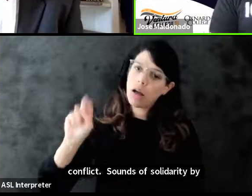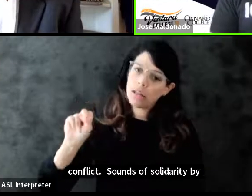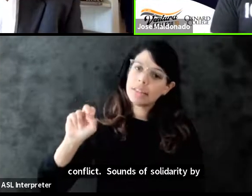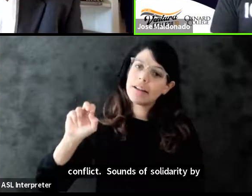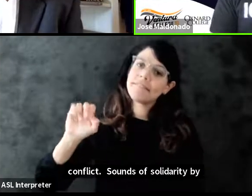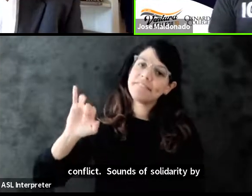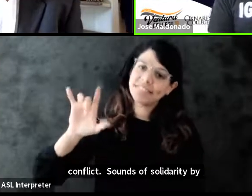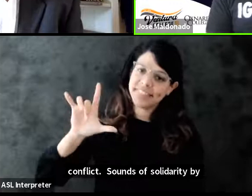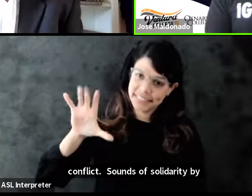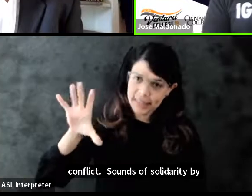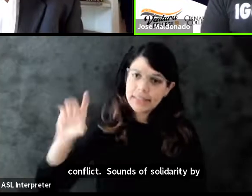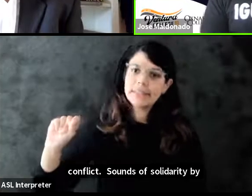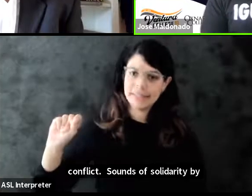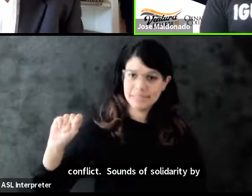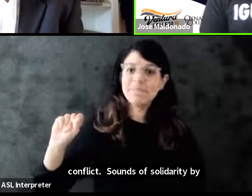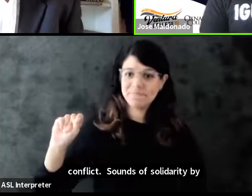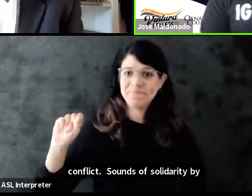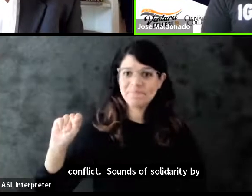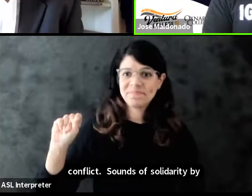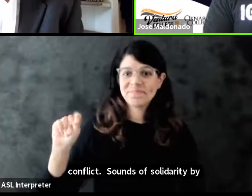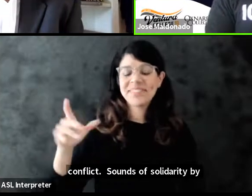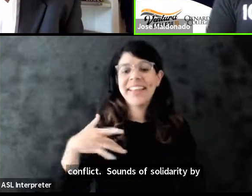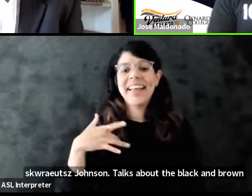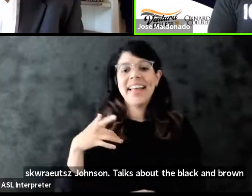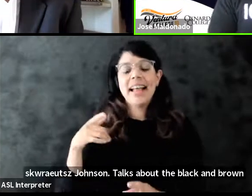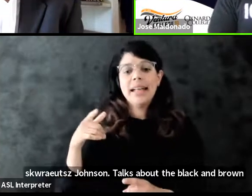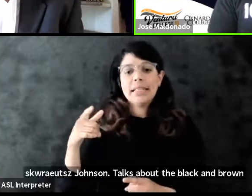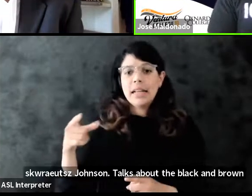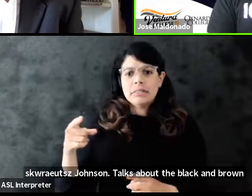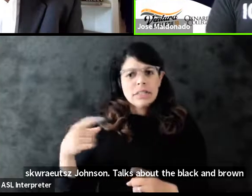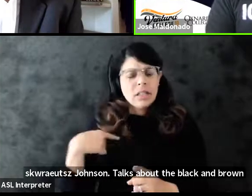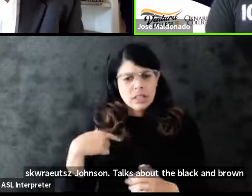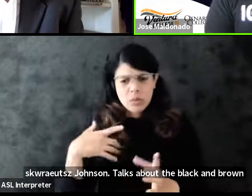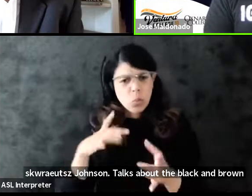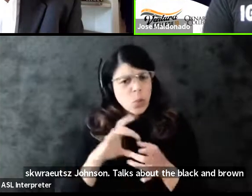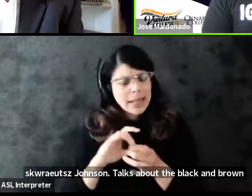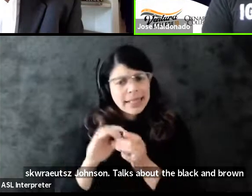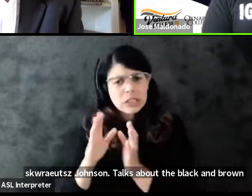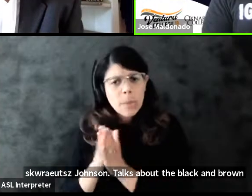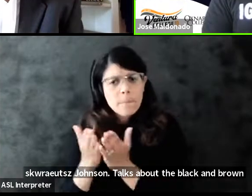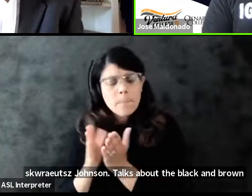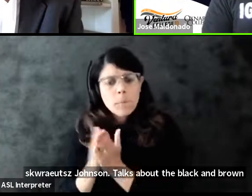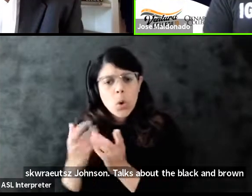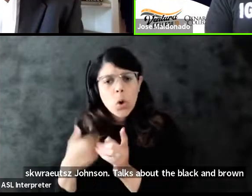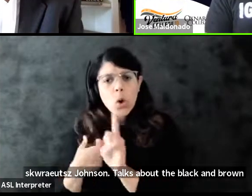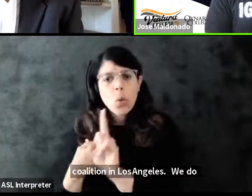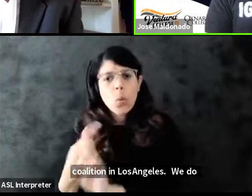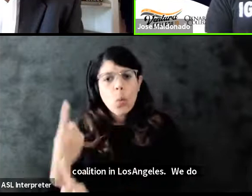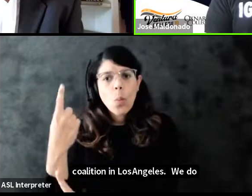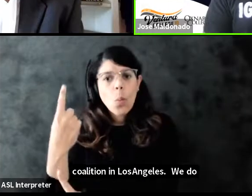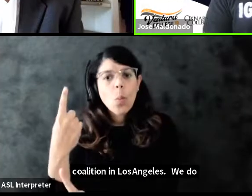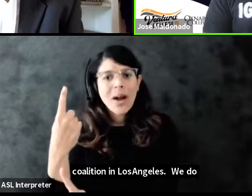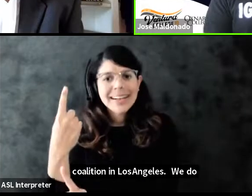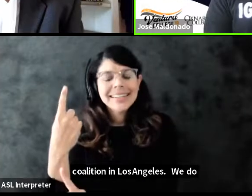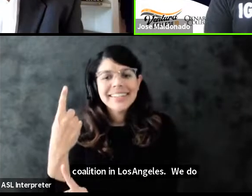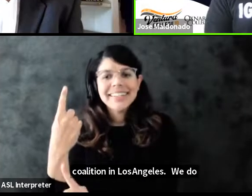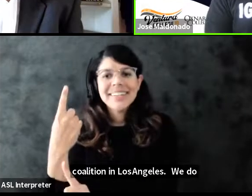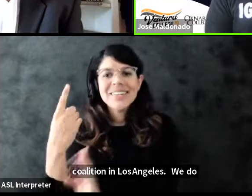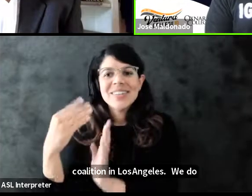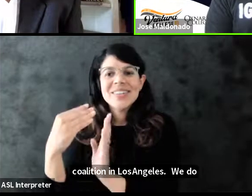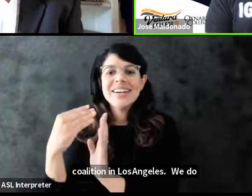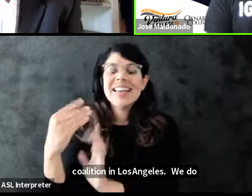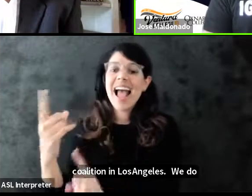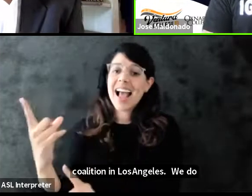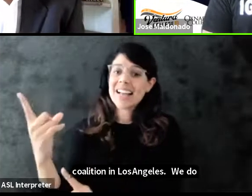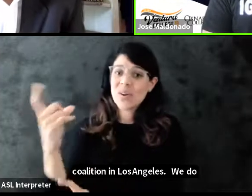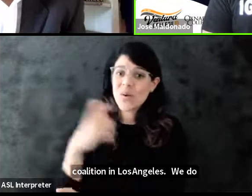so speaking of books, we do have a question from an audience member, employee at tutor at Oxnard College, Randall Searcy. He